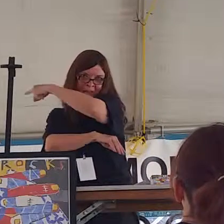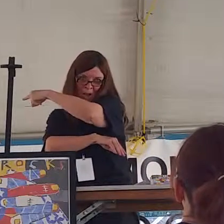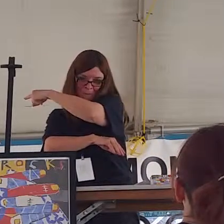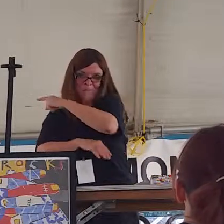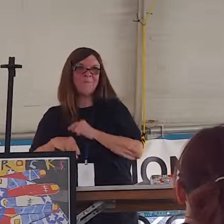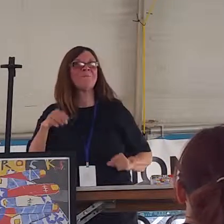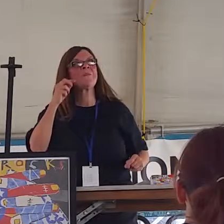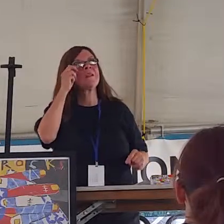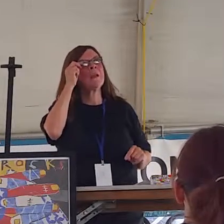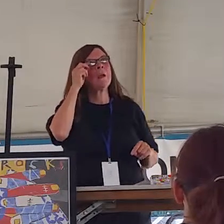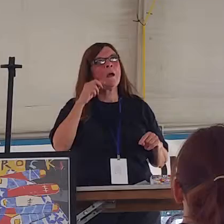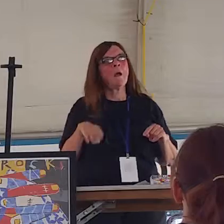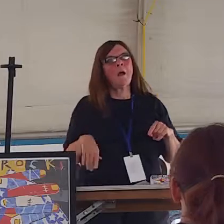booth over there.